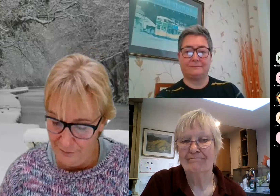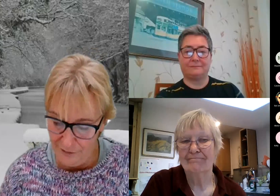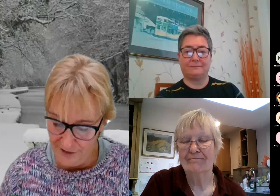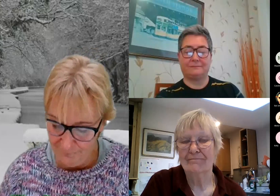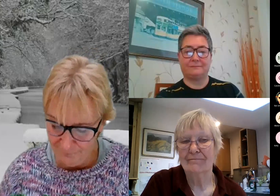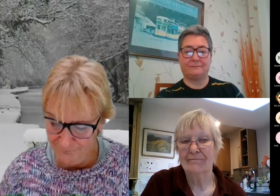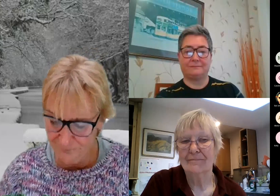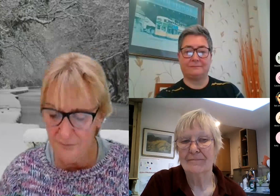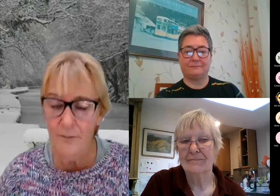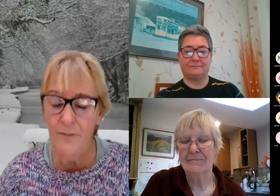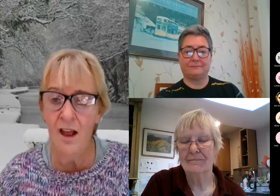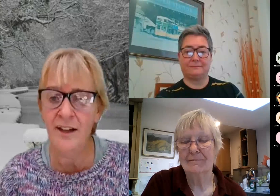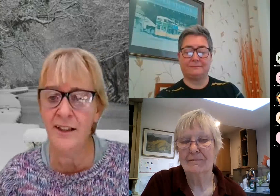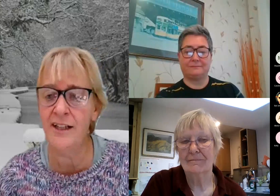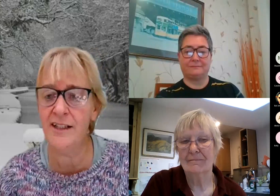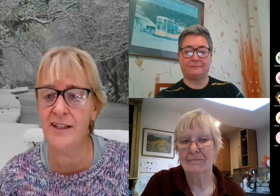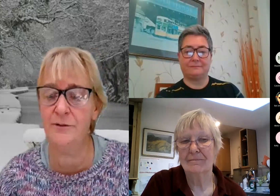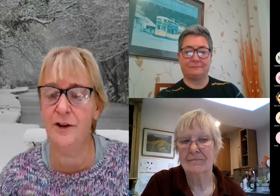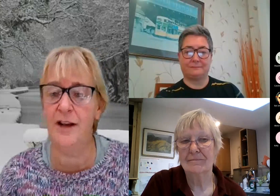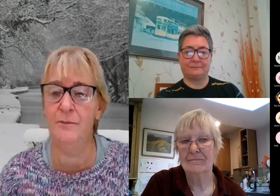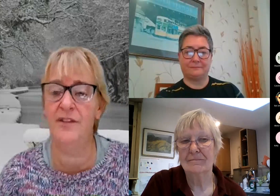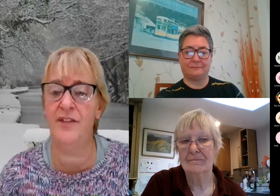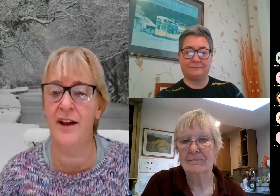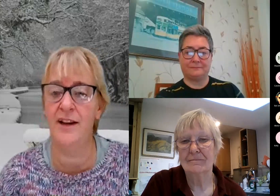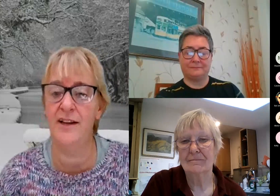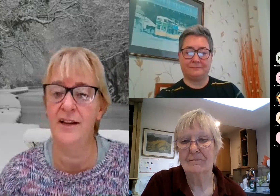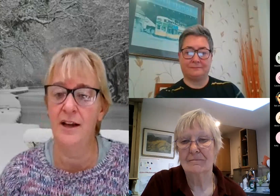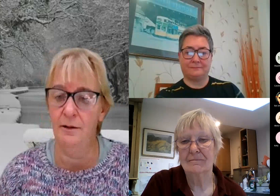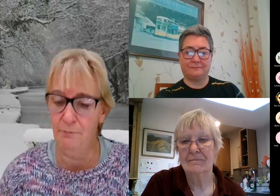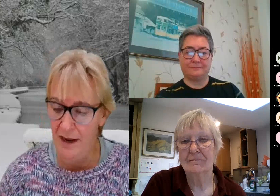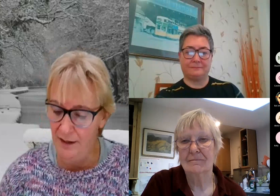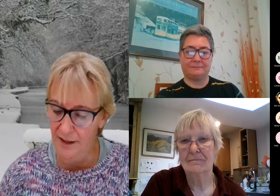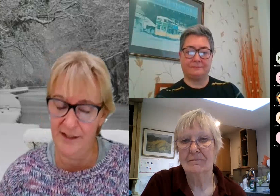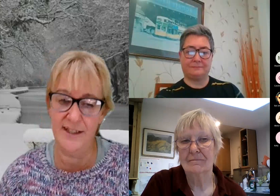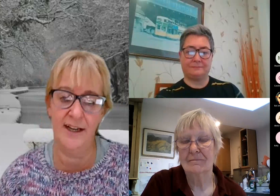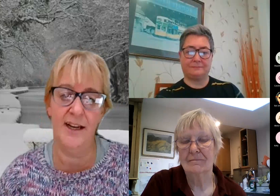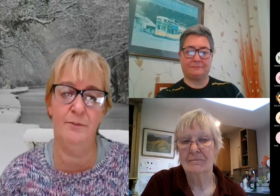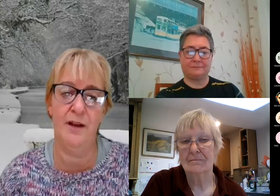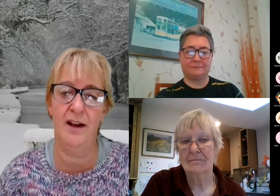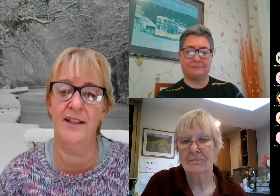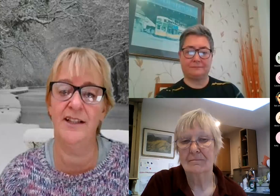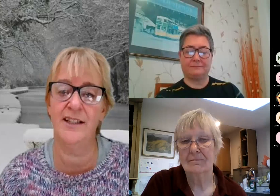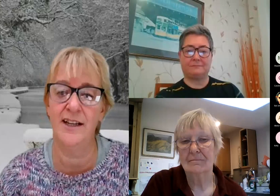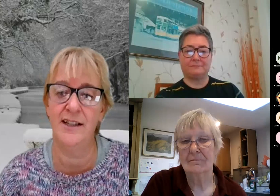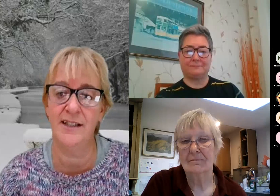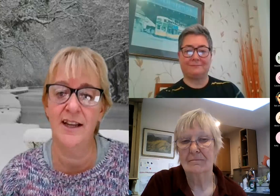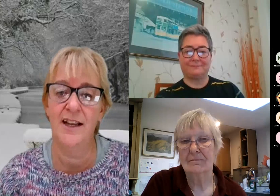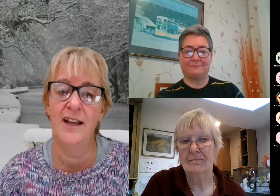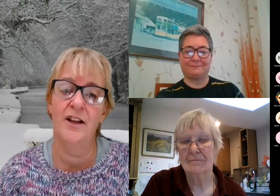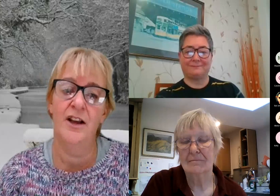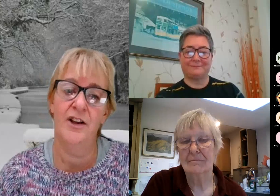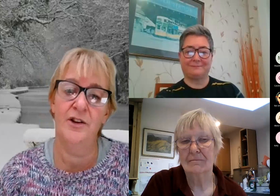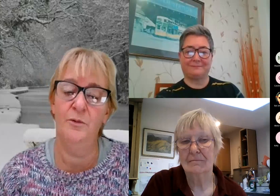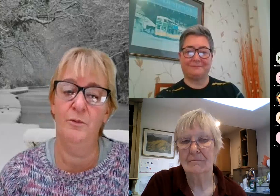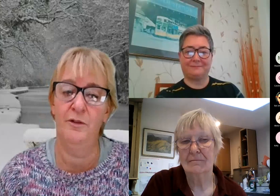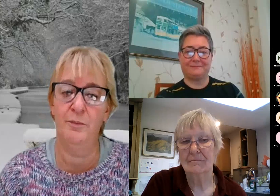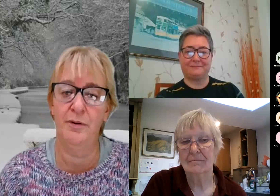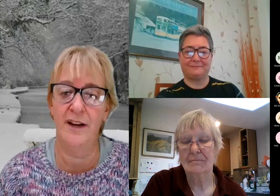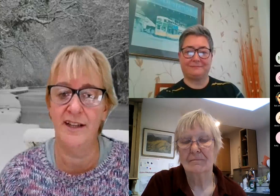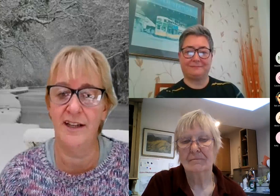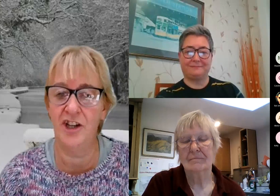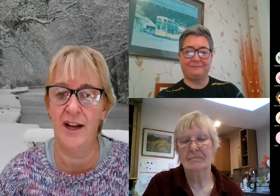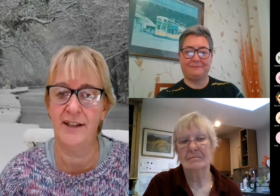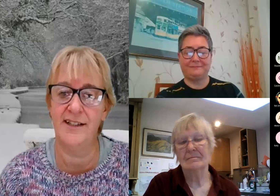doing that for us. And I'd like to thank Bal and Danny behind the scenes who